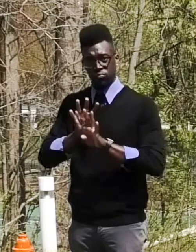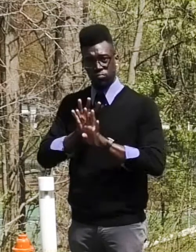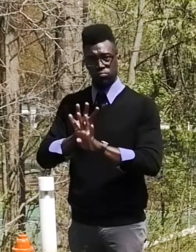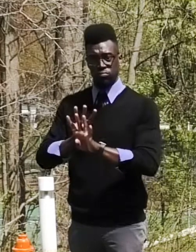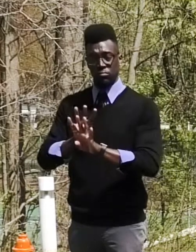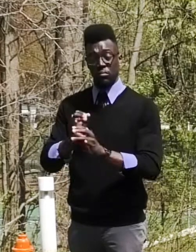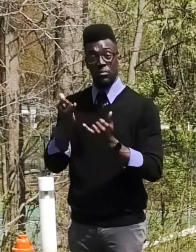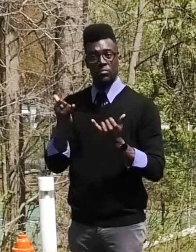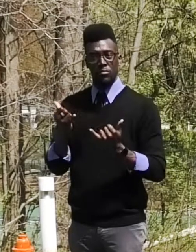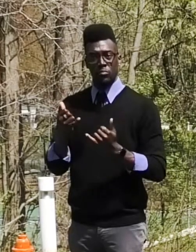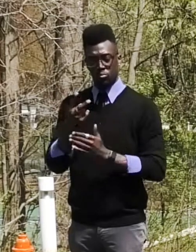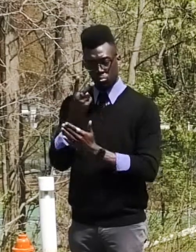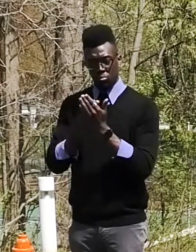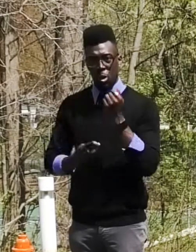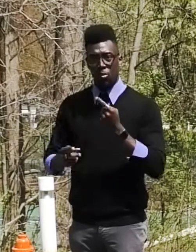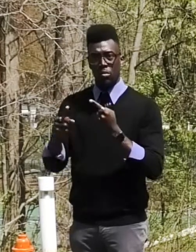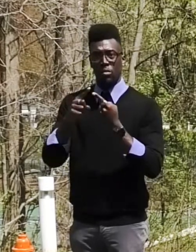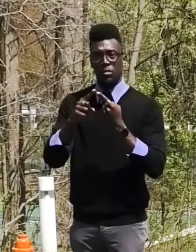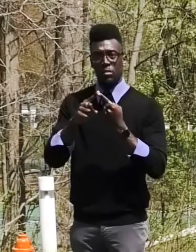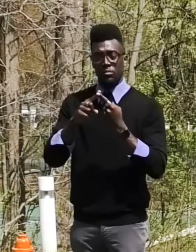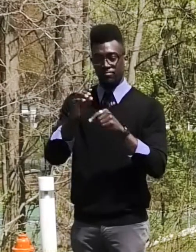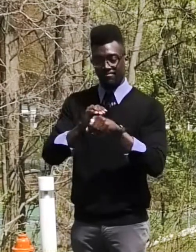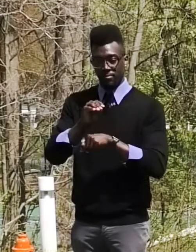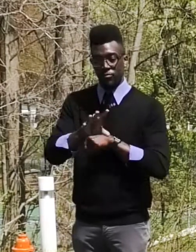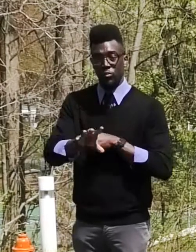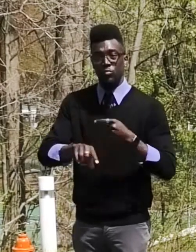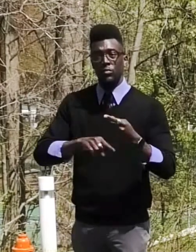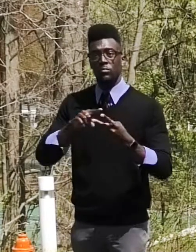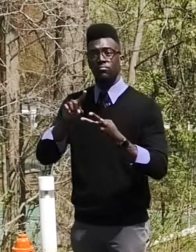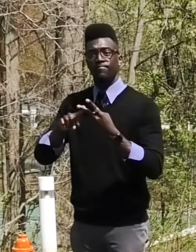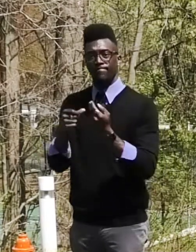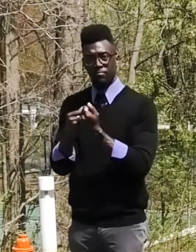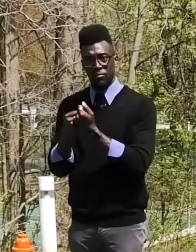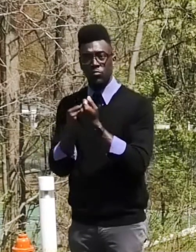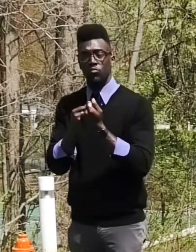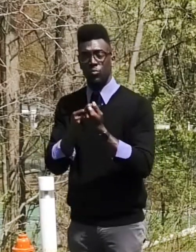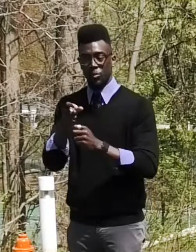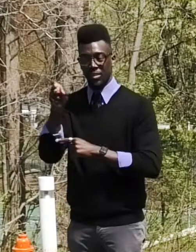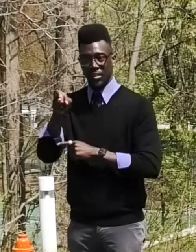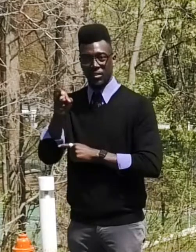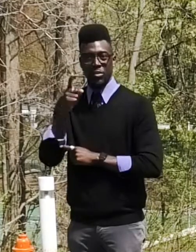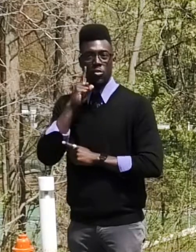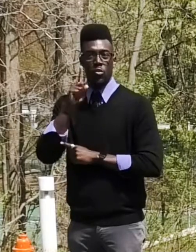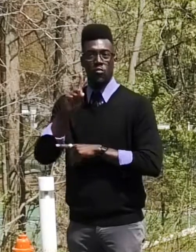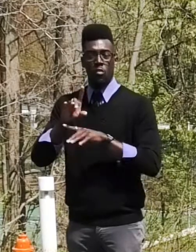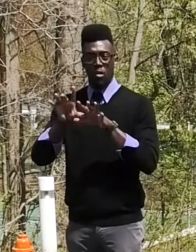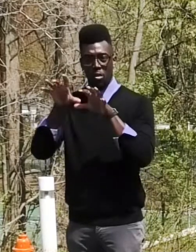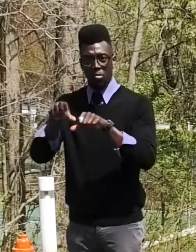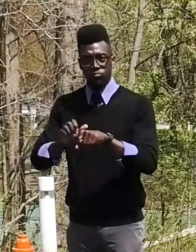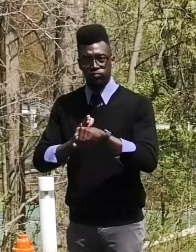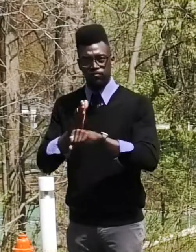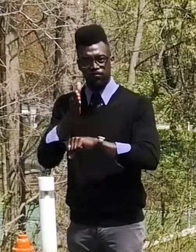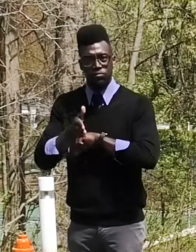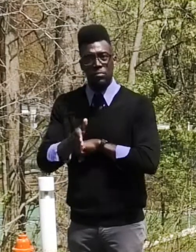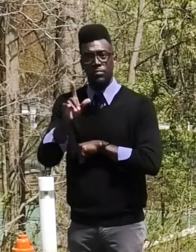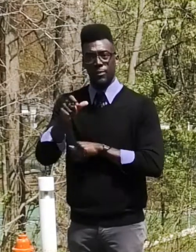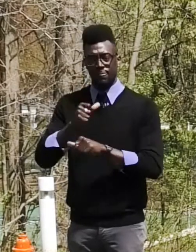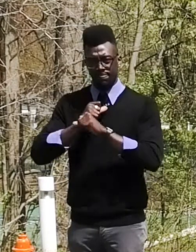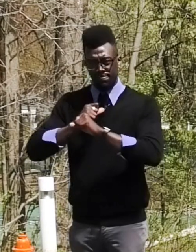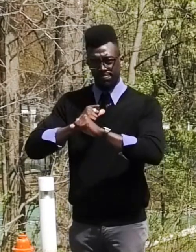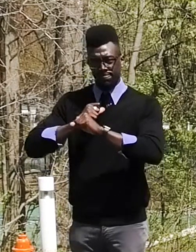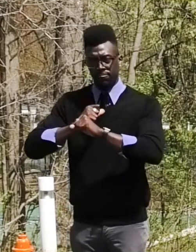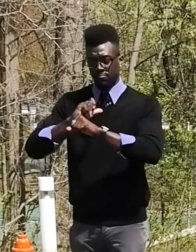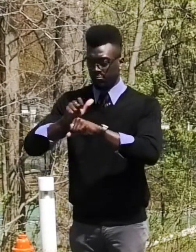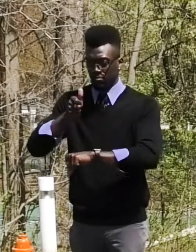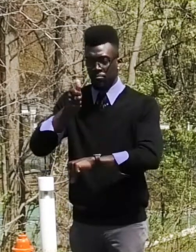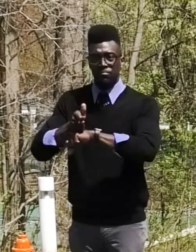they had both the influence and the force necessary to overcome the resistance and